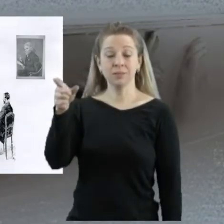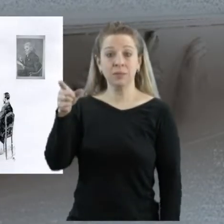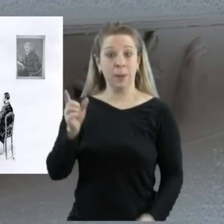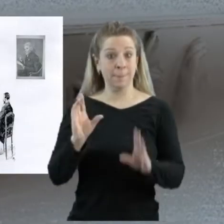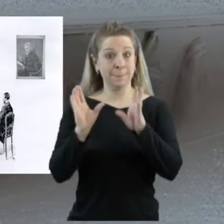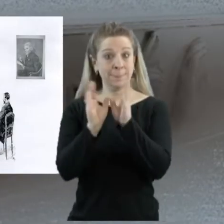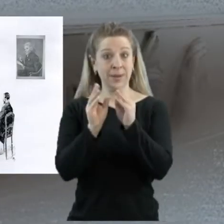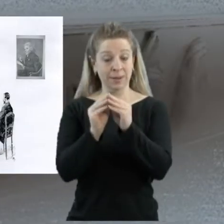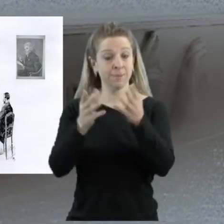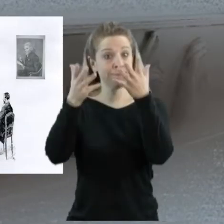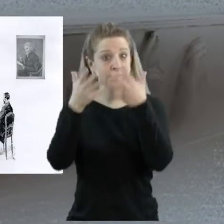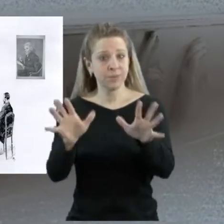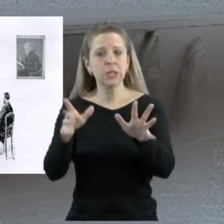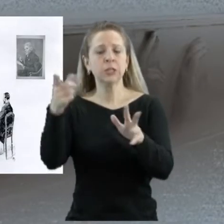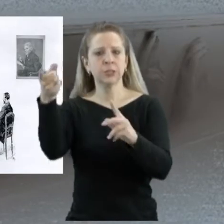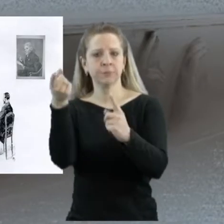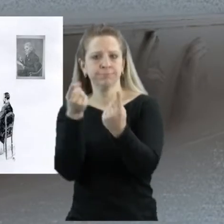Gallaudet spoke with Sicard after the meeting.